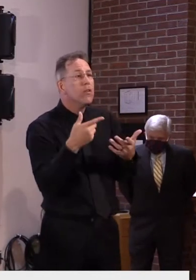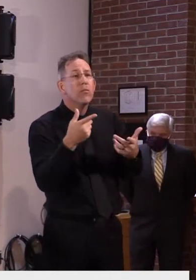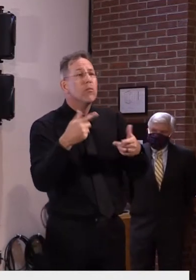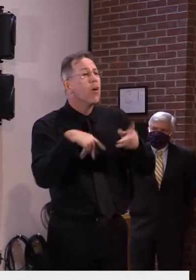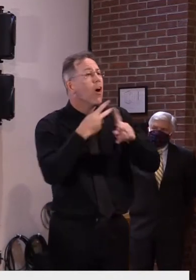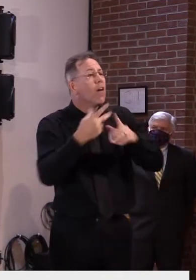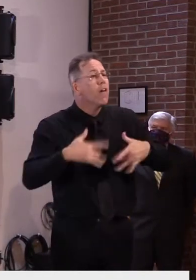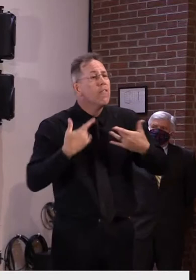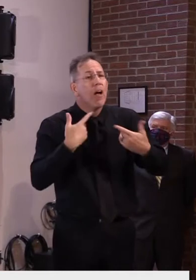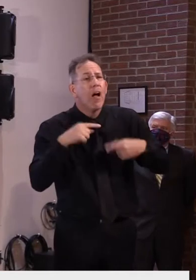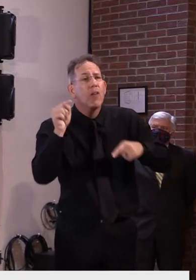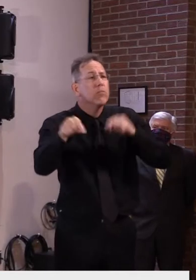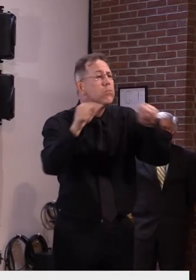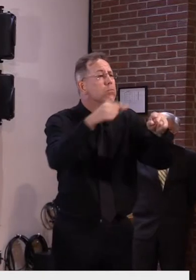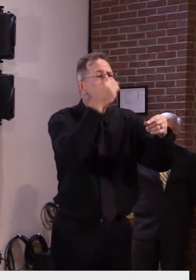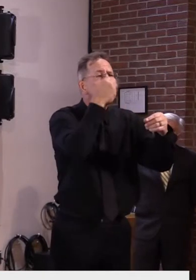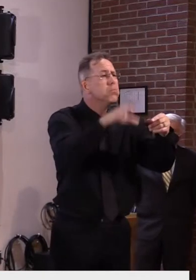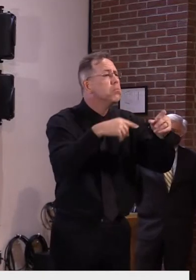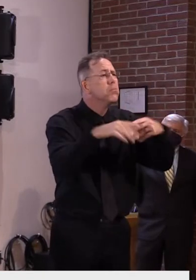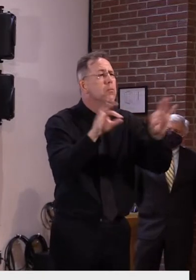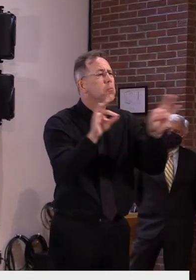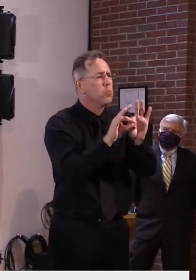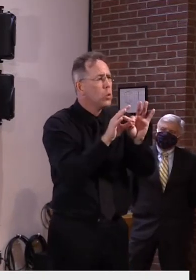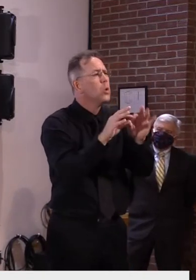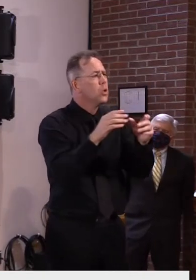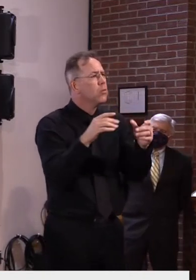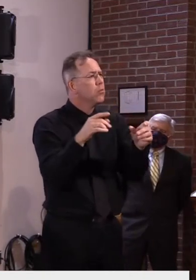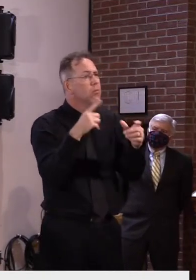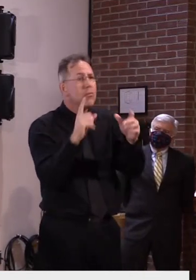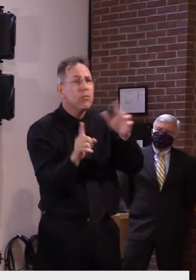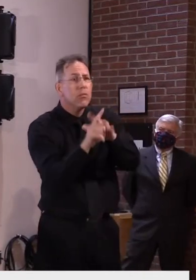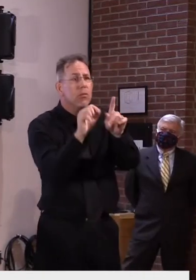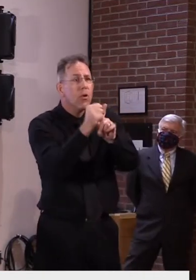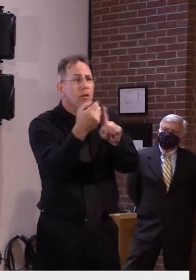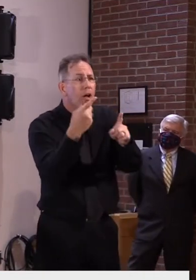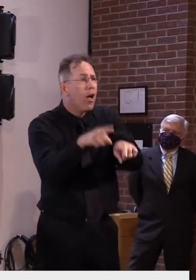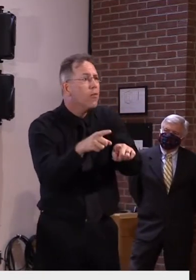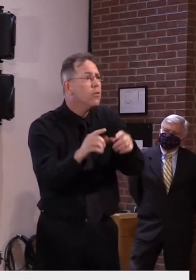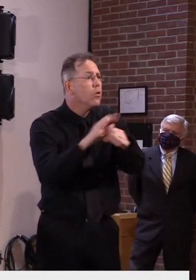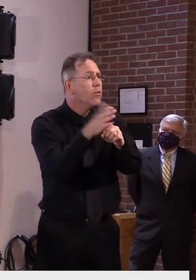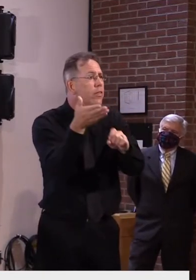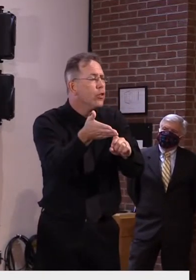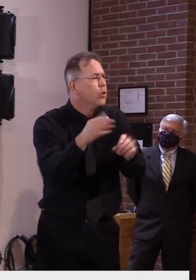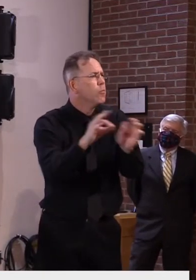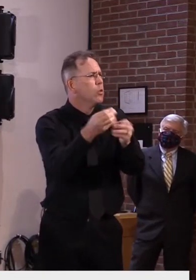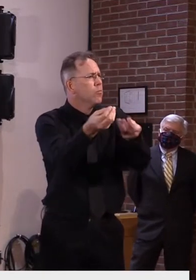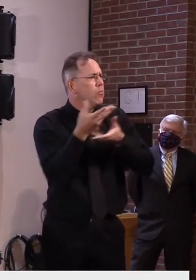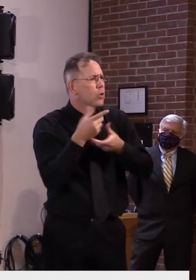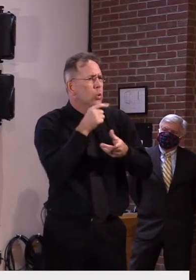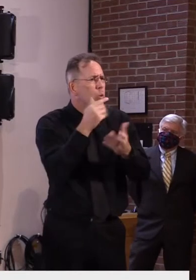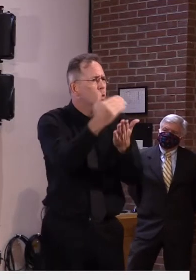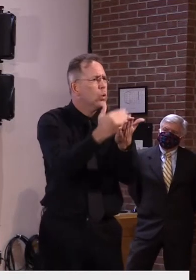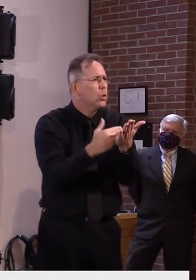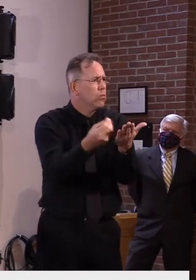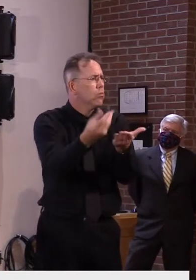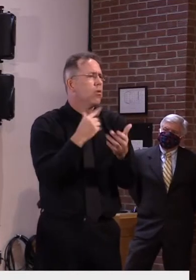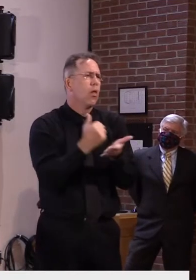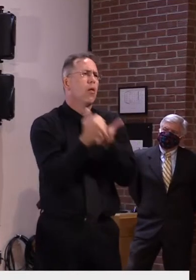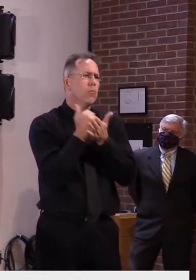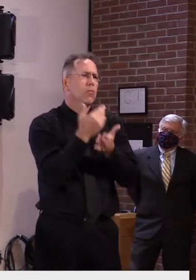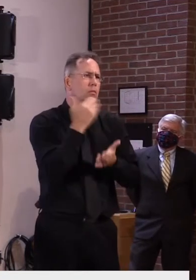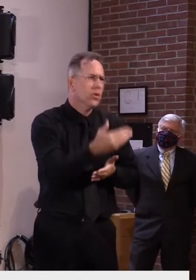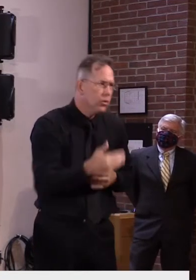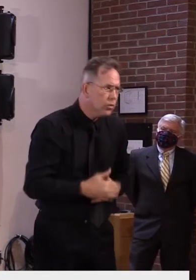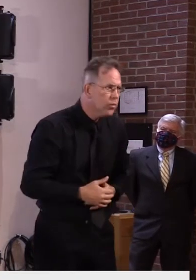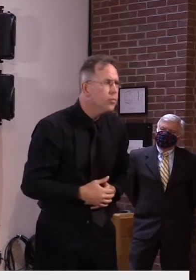will see cases. It is just the nature of the virus. But this is a reminder, as Dr. Fauci told